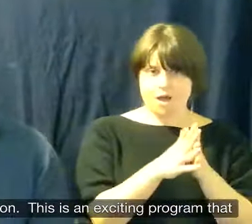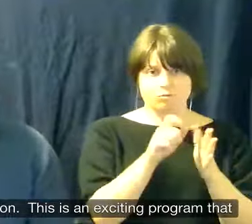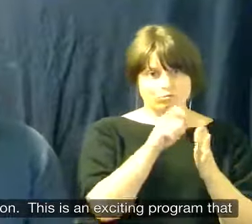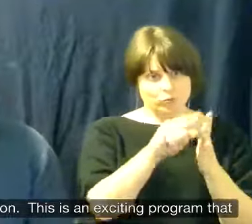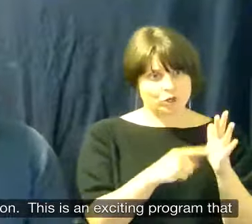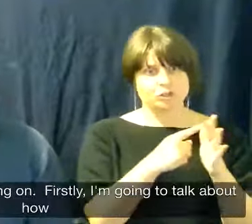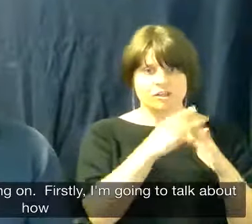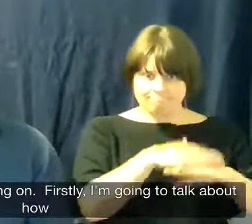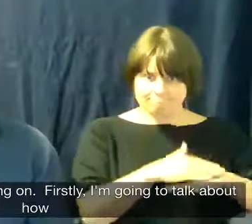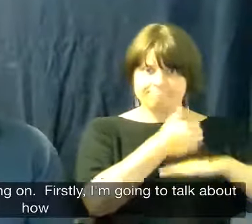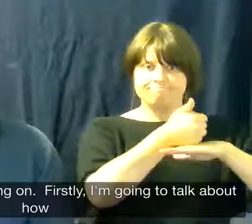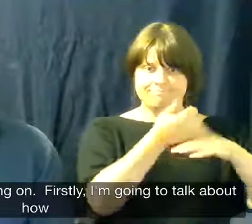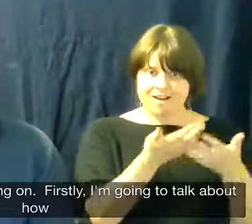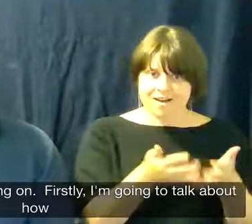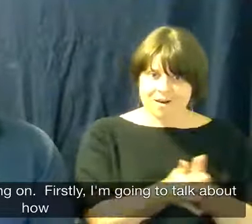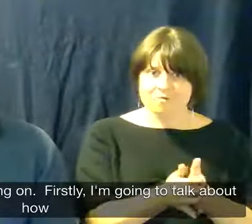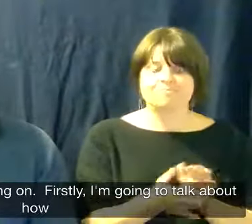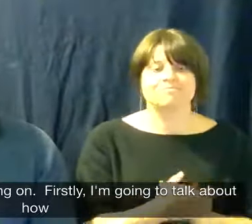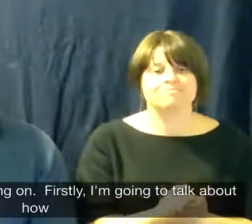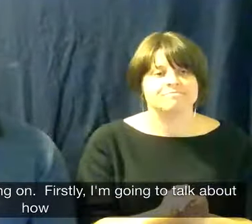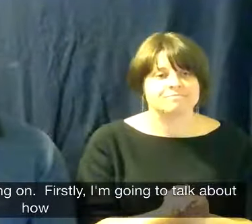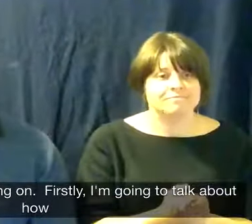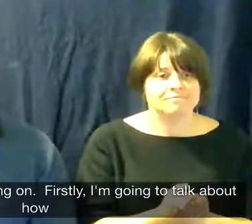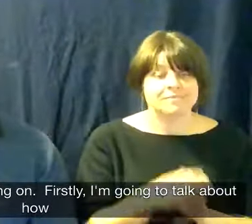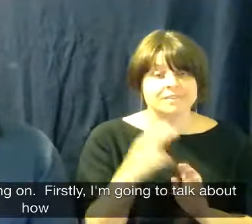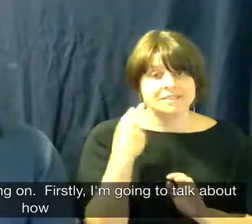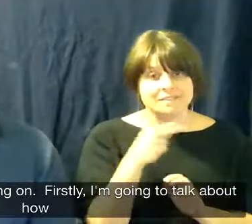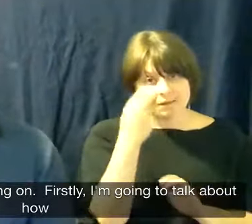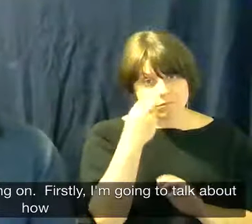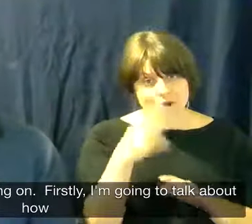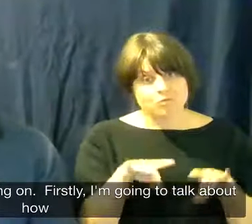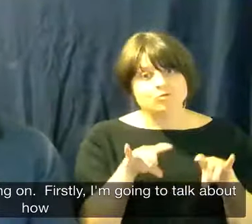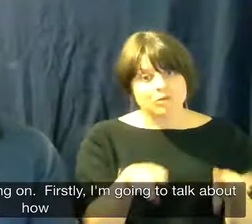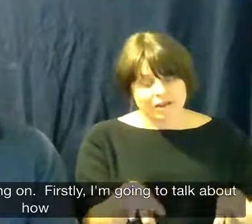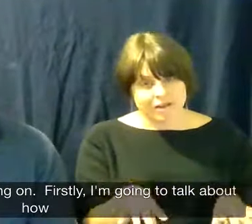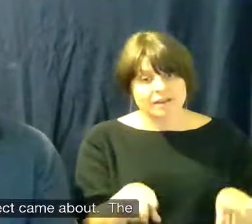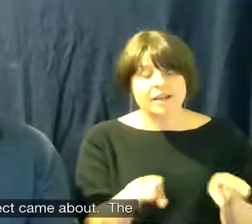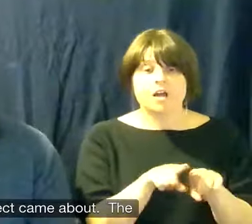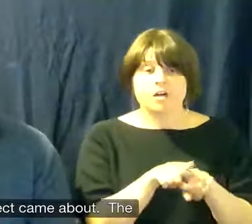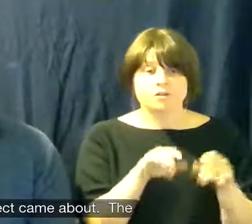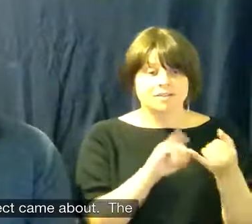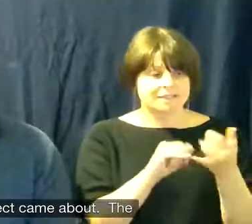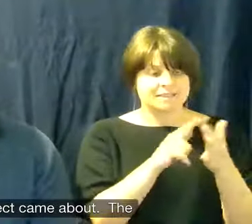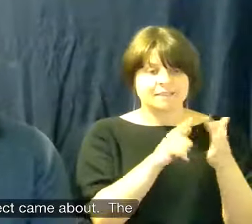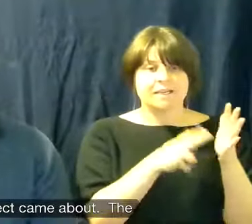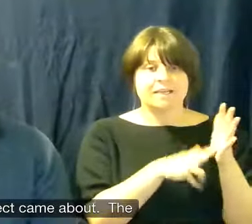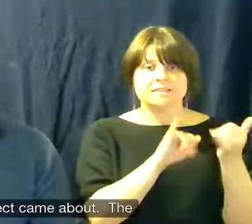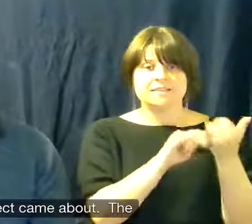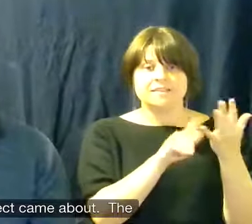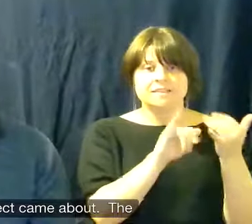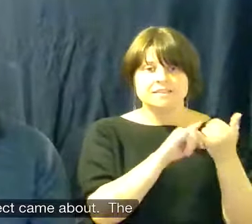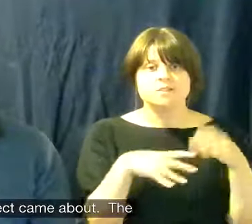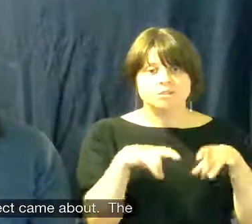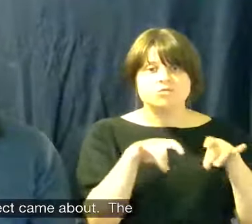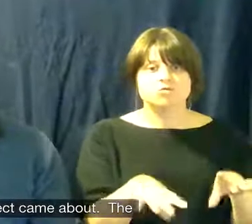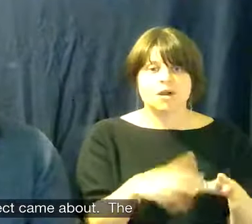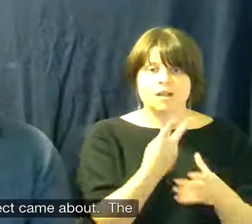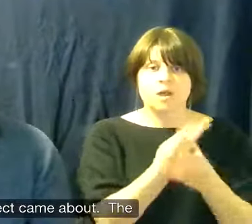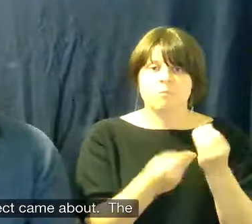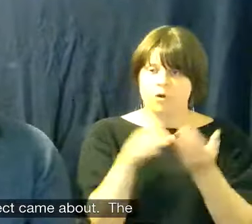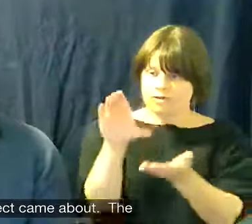came about. The Deafblind Australia and Senses Australia both receive funding